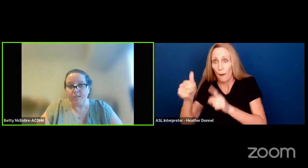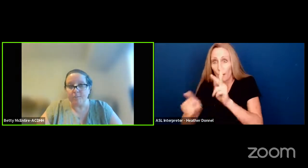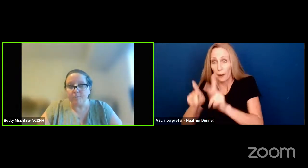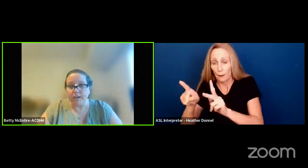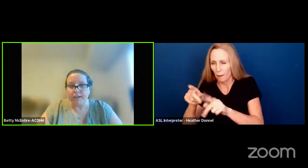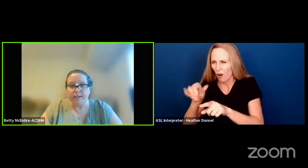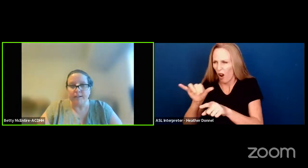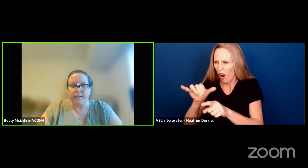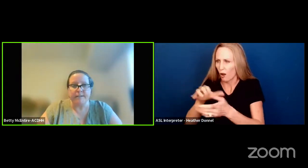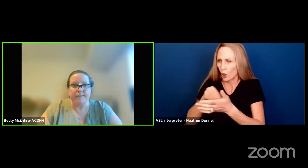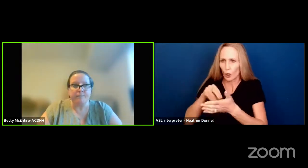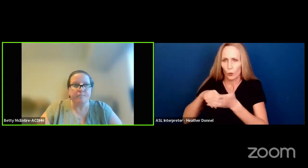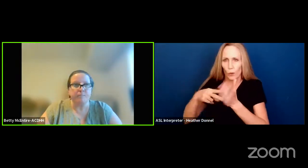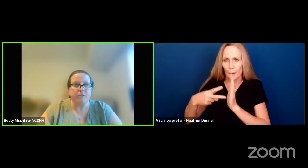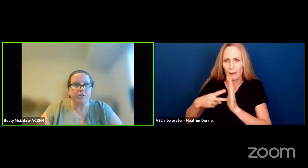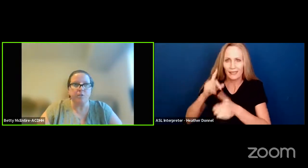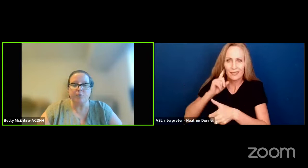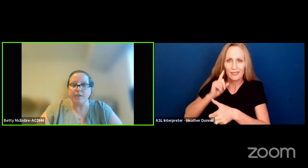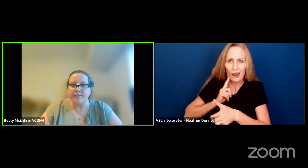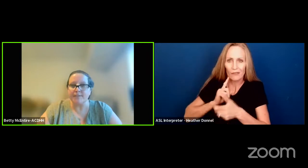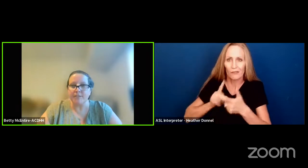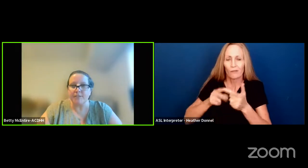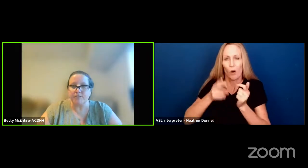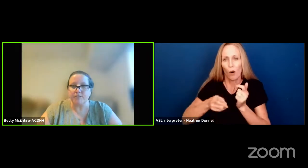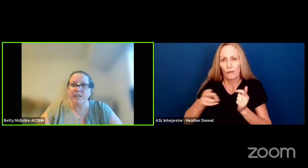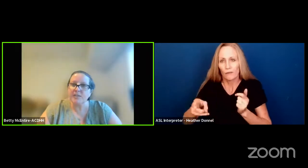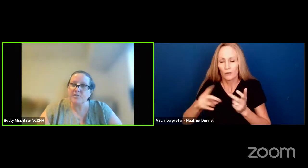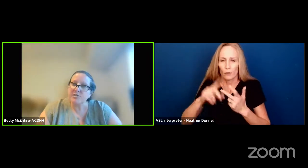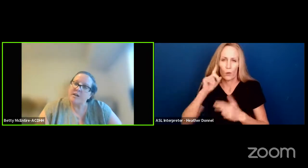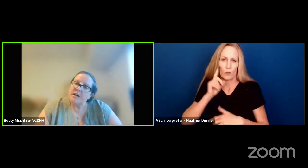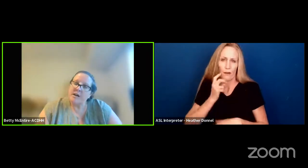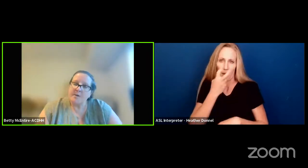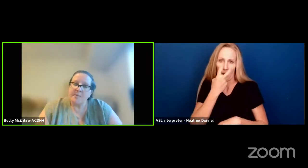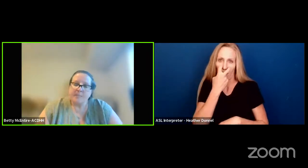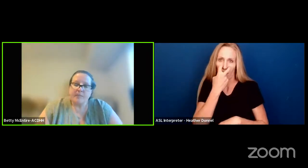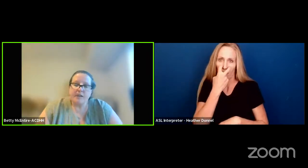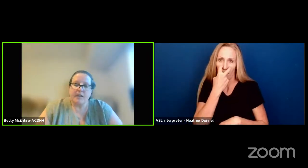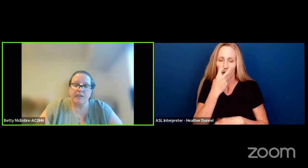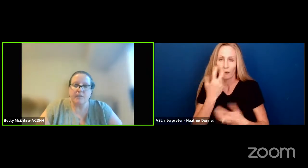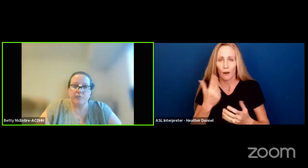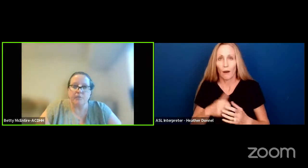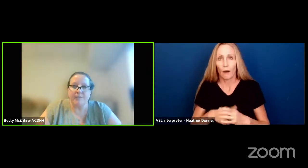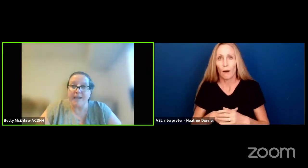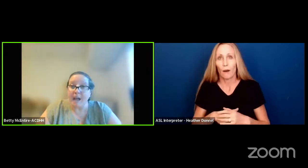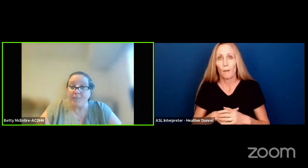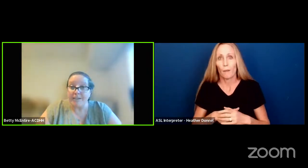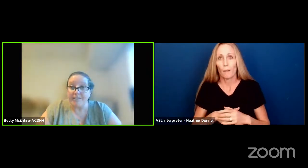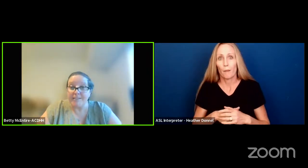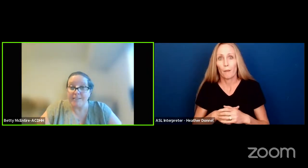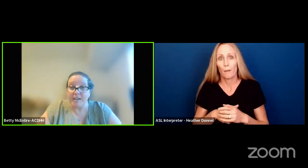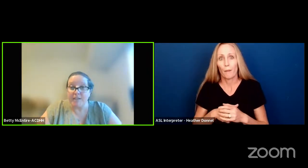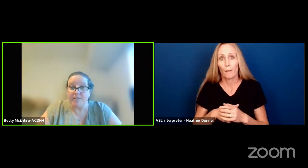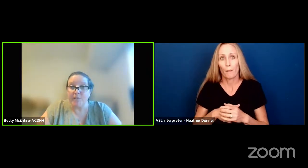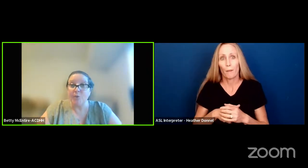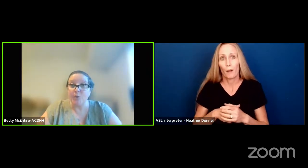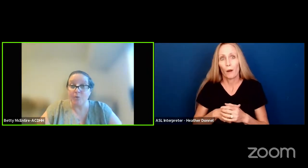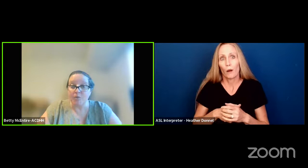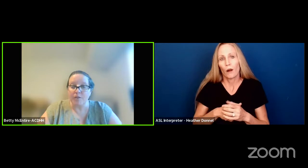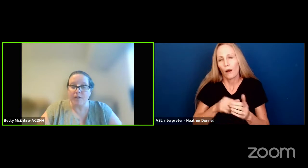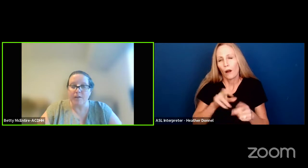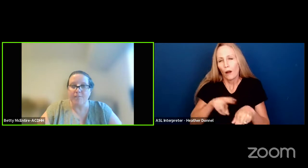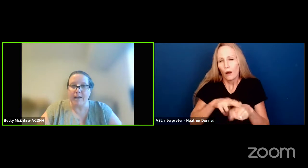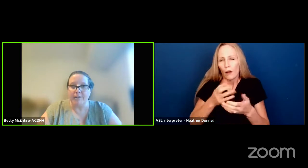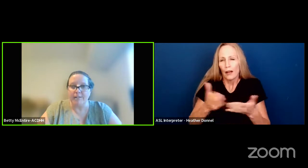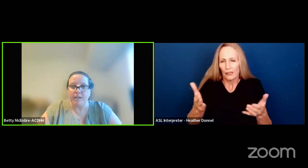of hearing, and deafblind. And you know, as things change, and really tapping into the